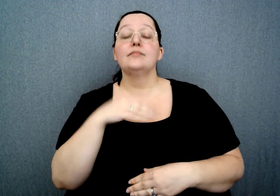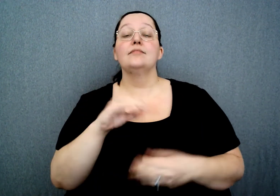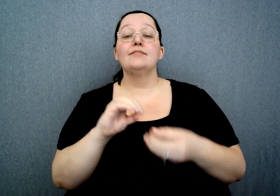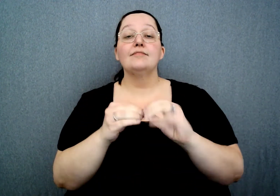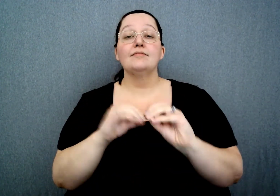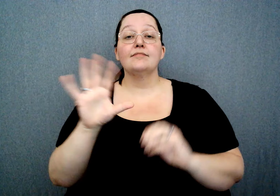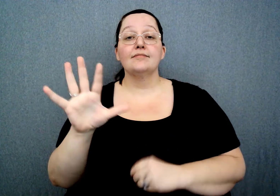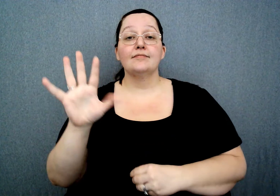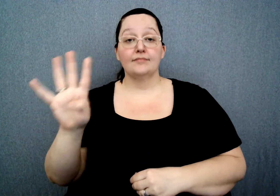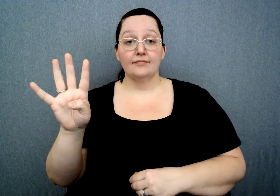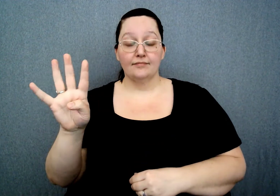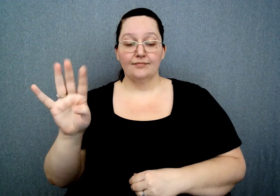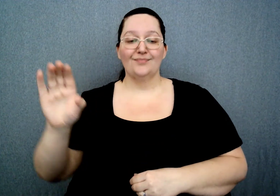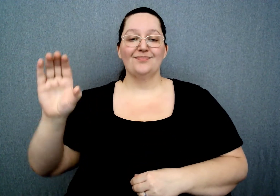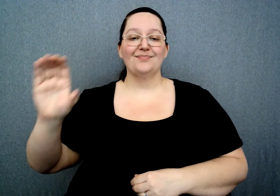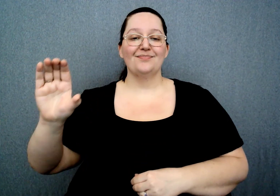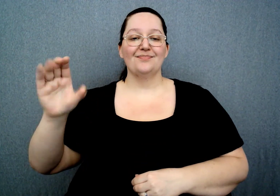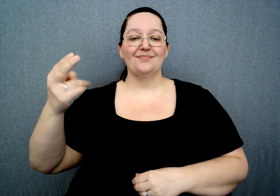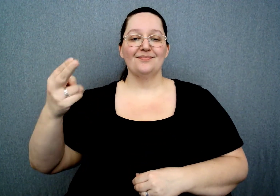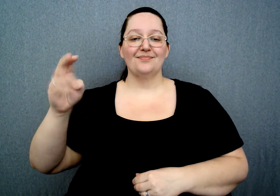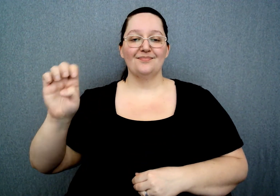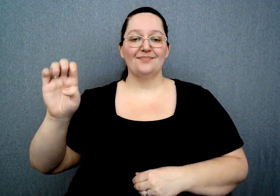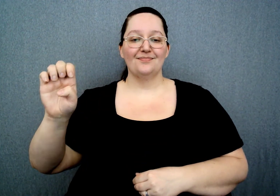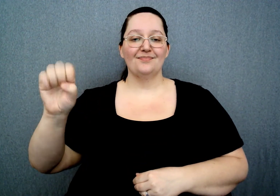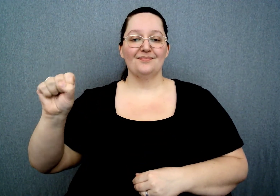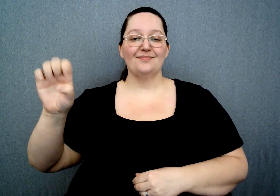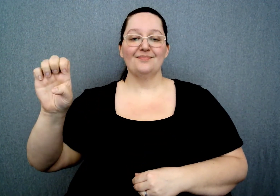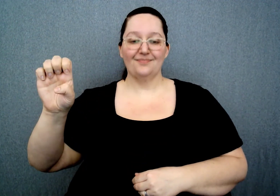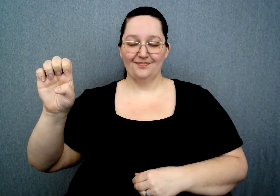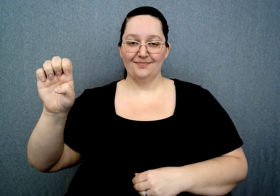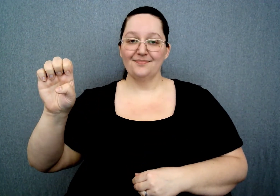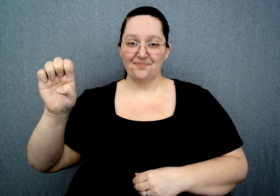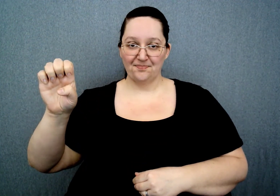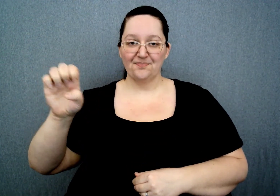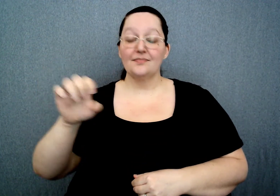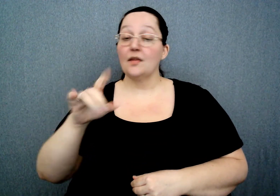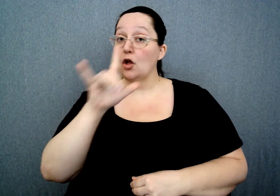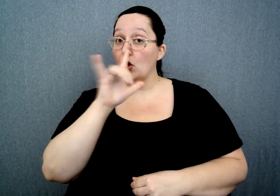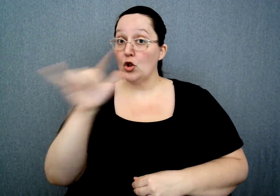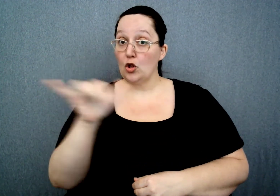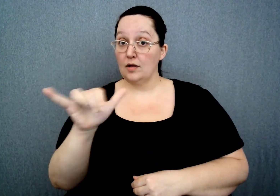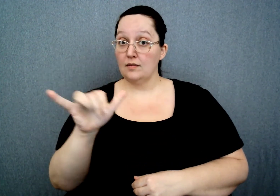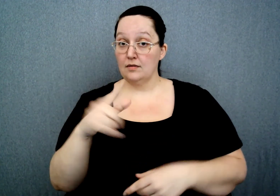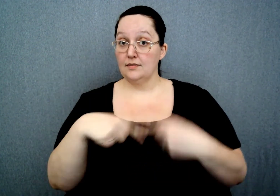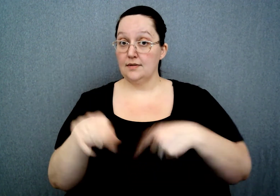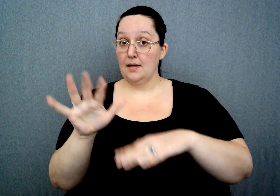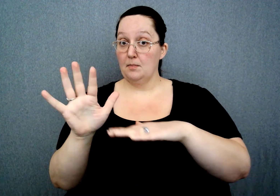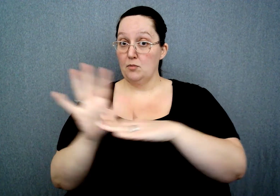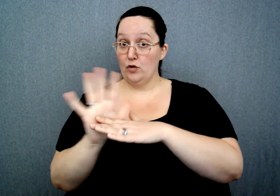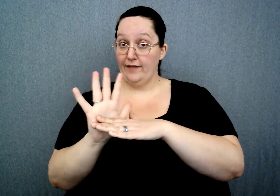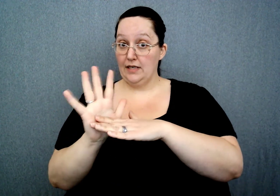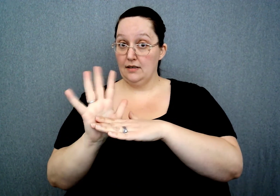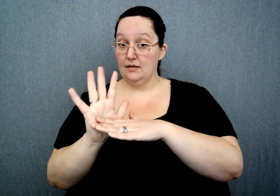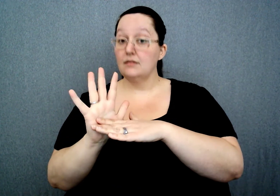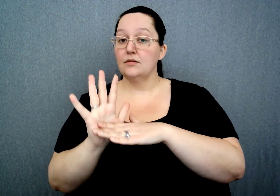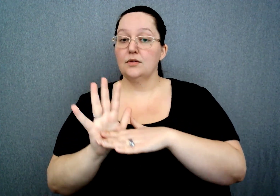For general foods, our last one is number 54, which is cheese. It looks like the sign for